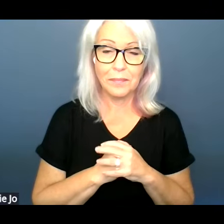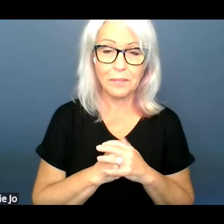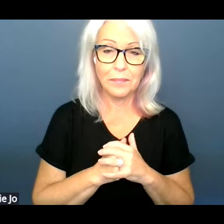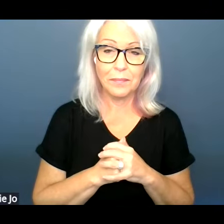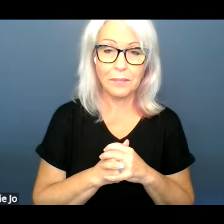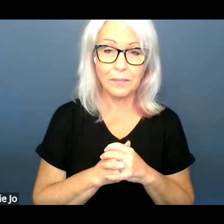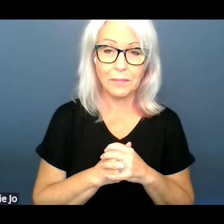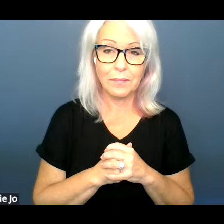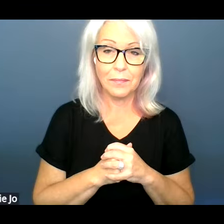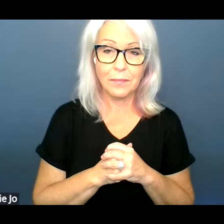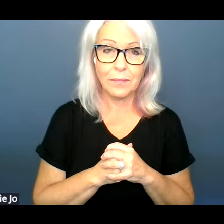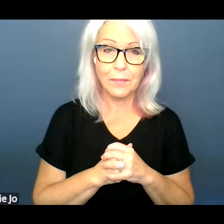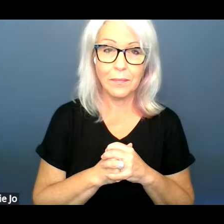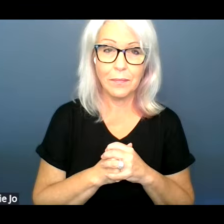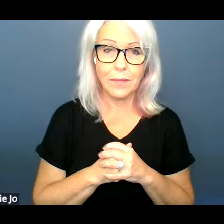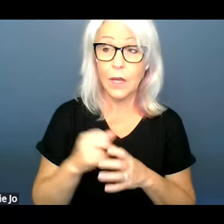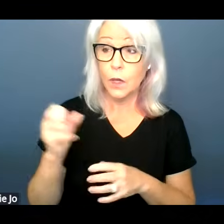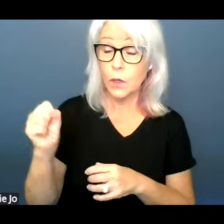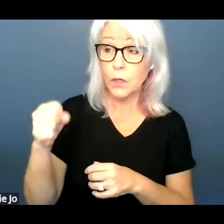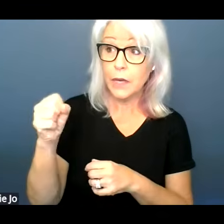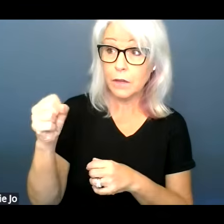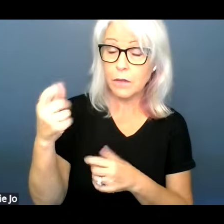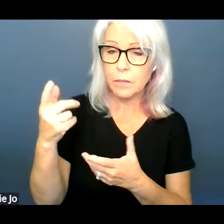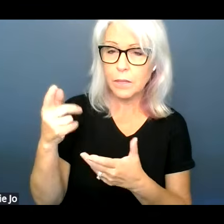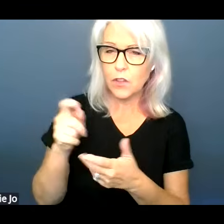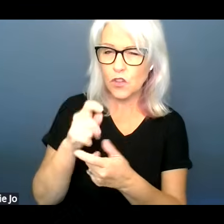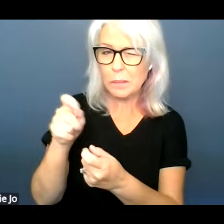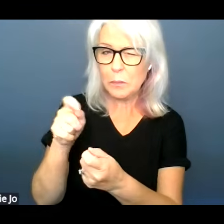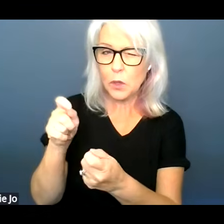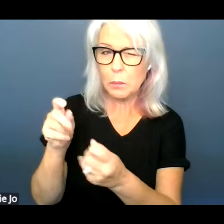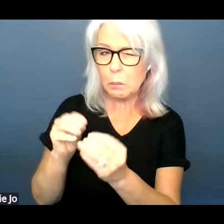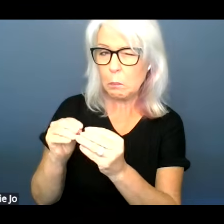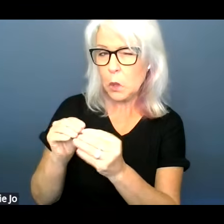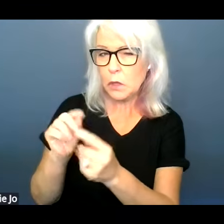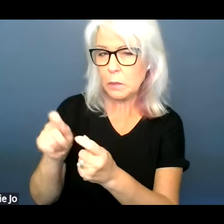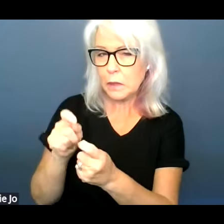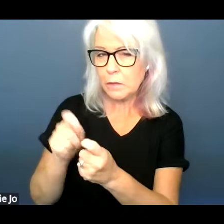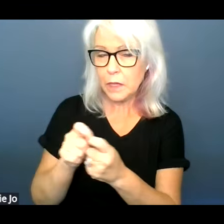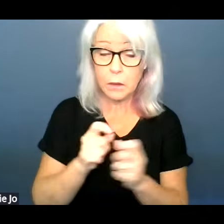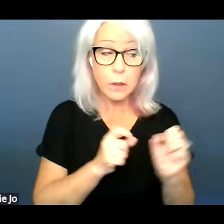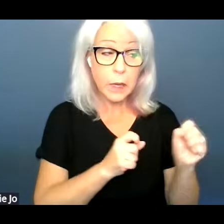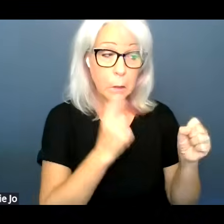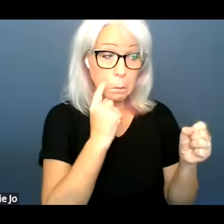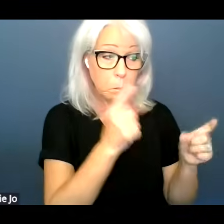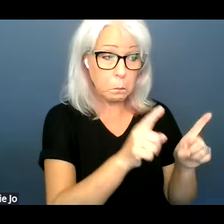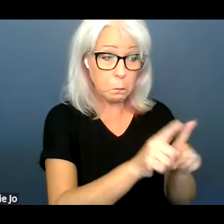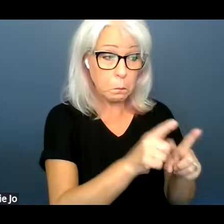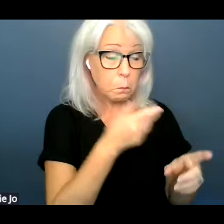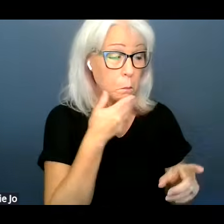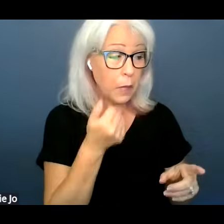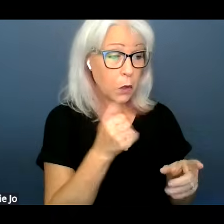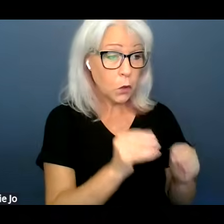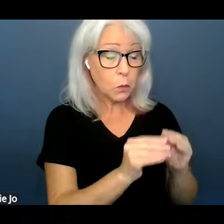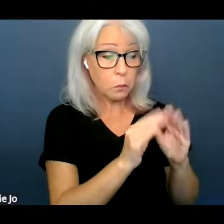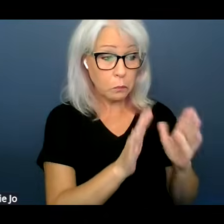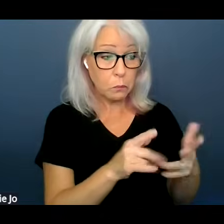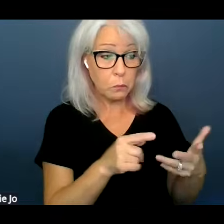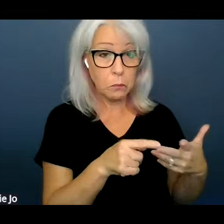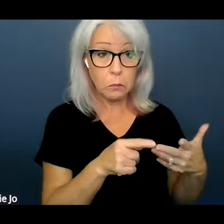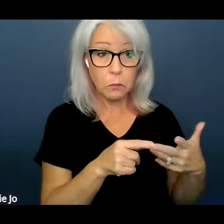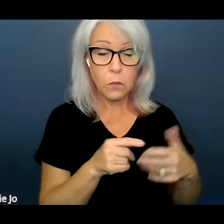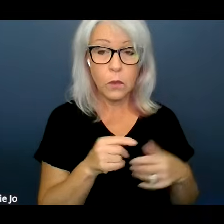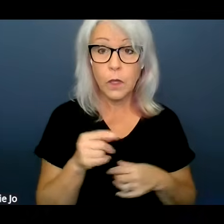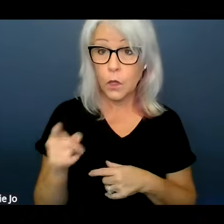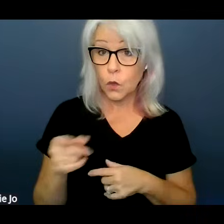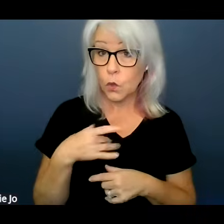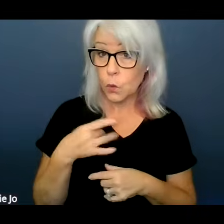sort of non-substantive. No, I just agree with you. condenses Yeah. it down. Yeah. It's better. You like the idea of putting in